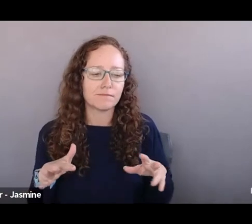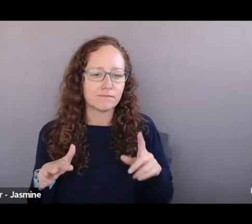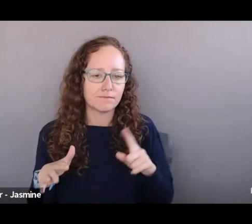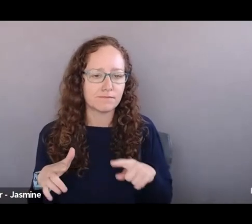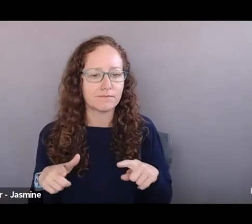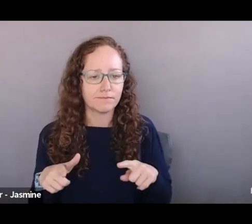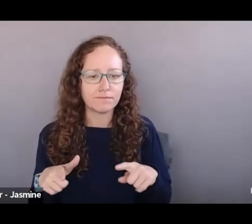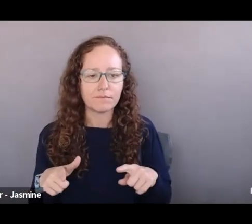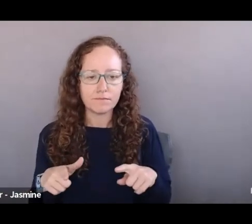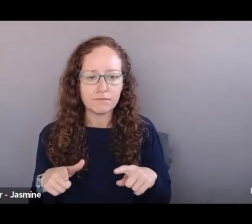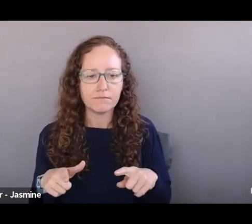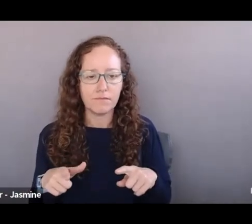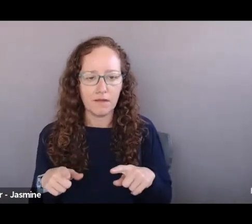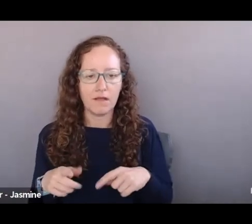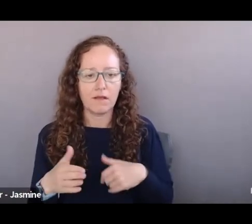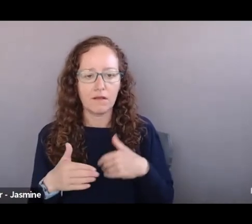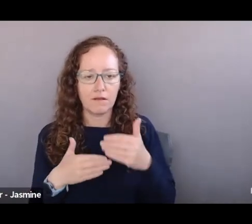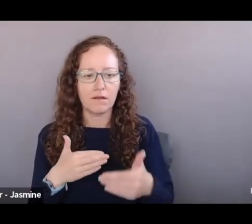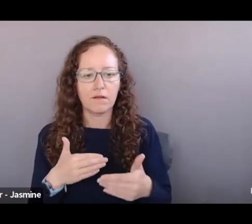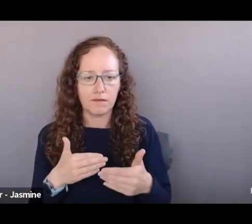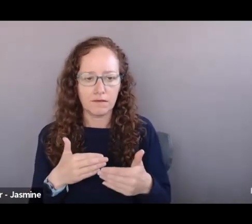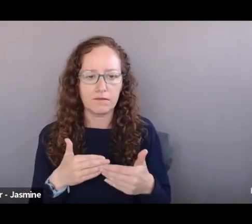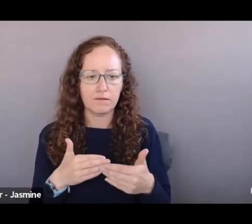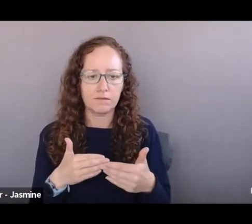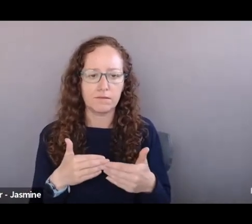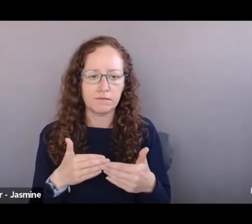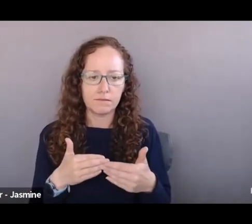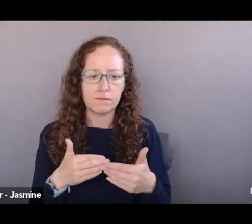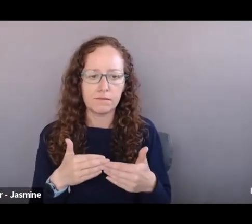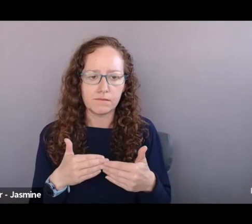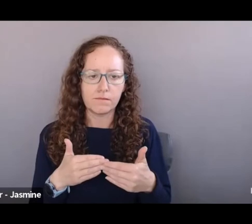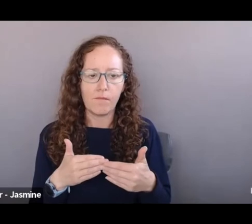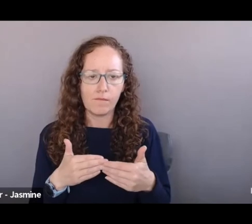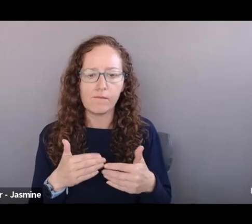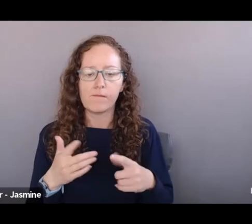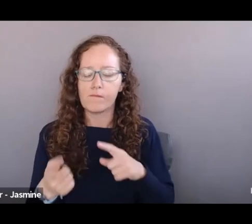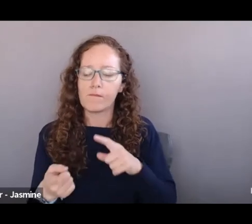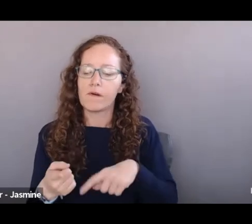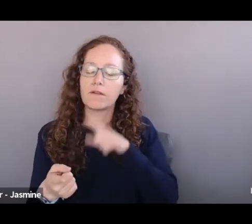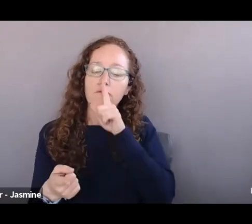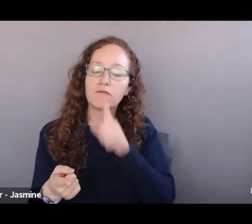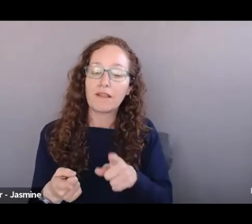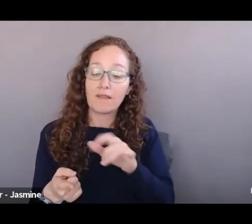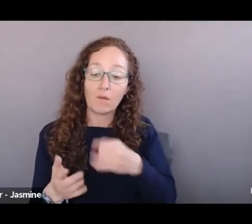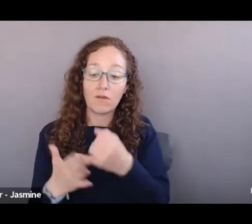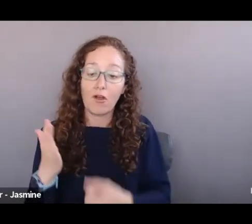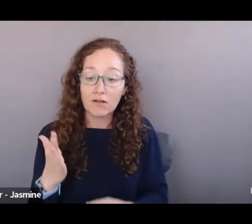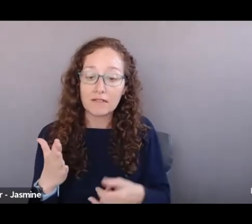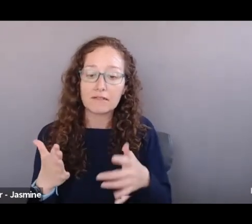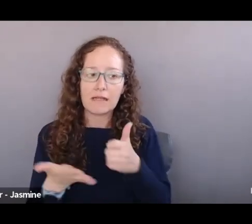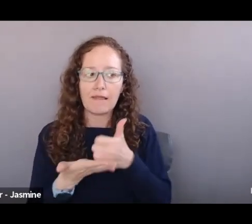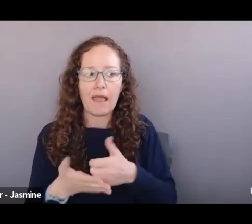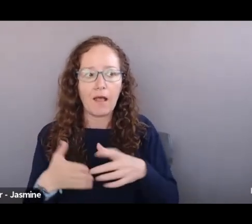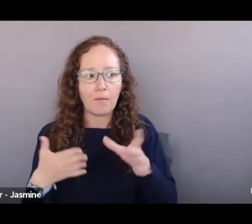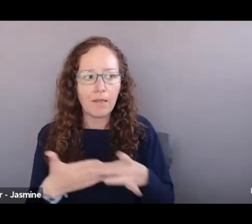entire generation of Black artists and Black-led institutions. They too were born to a time